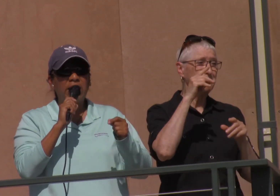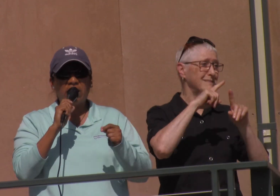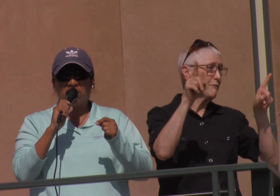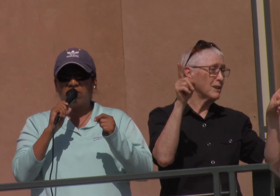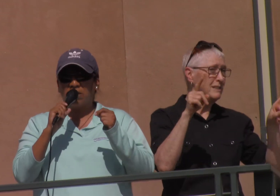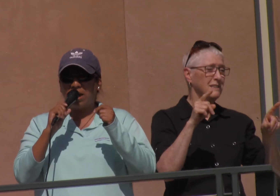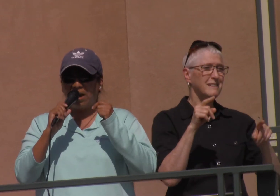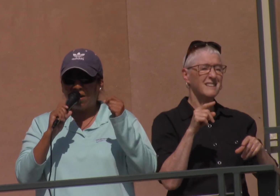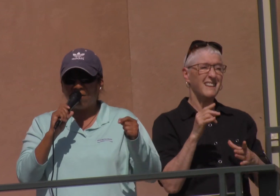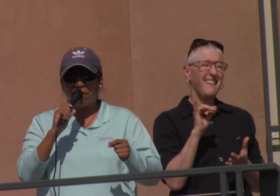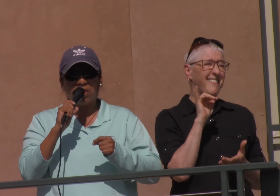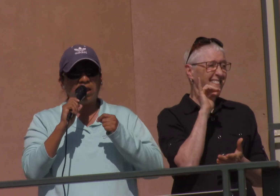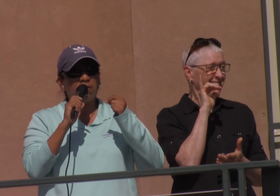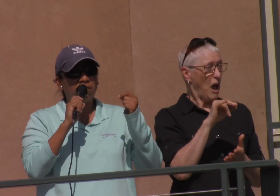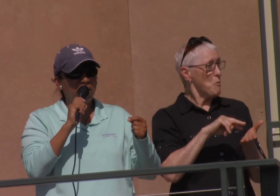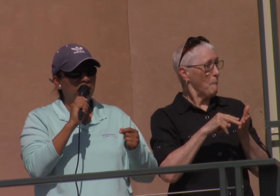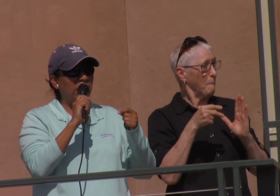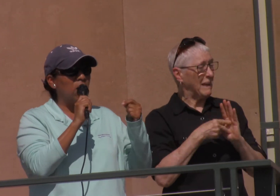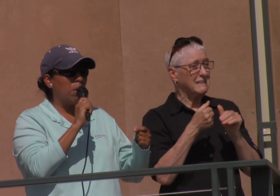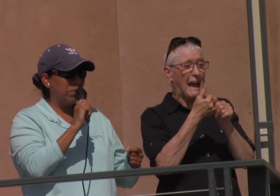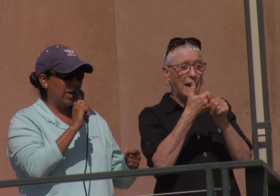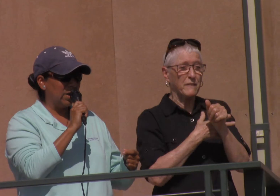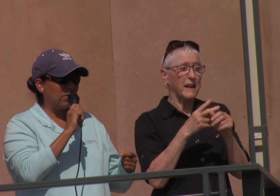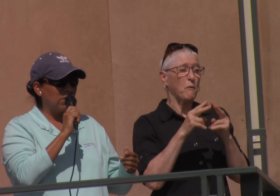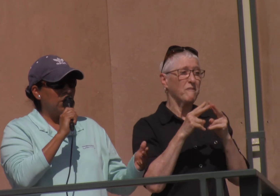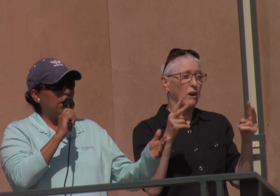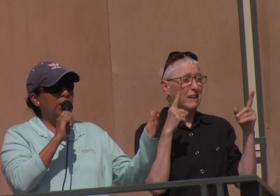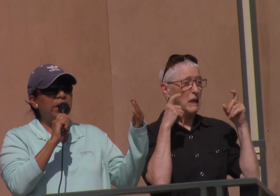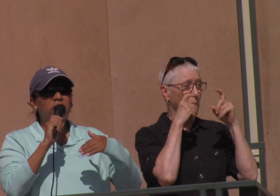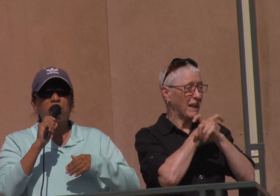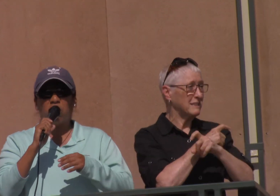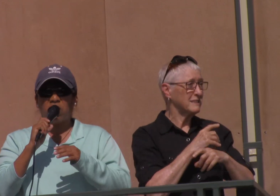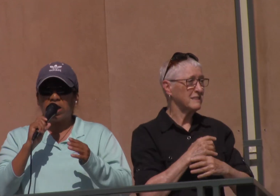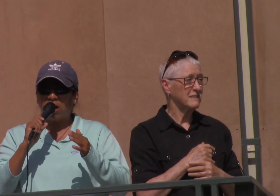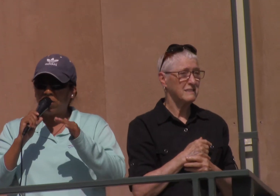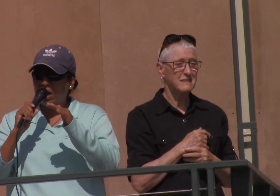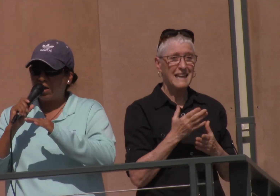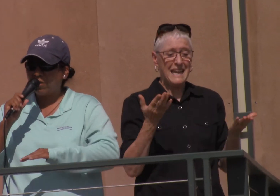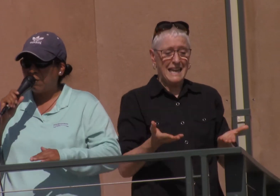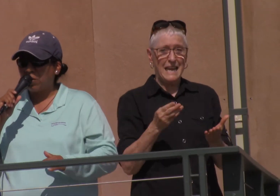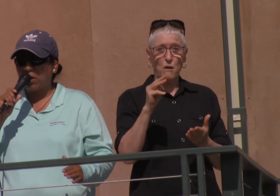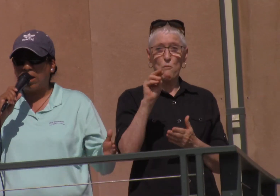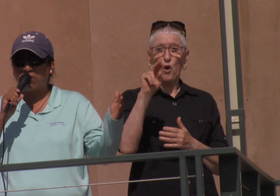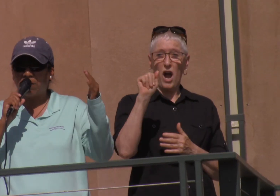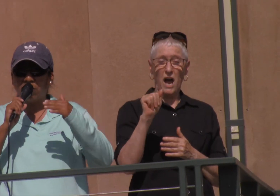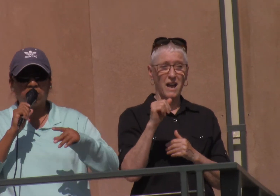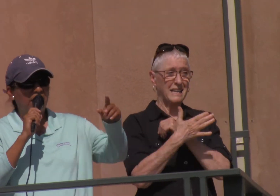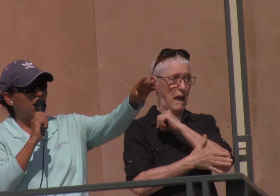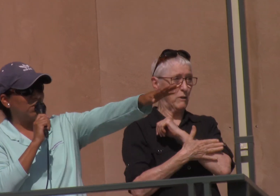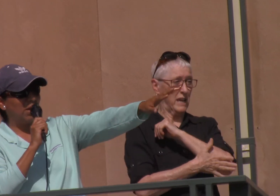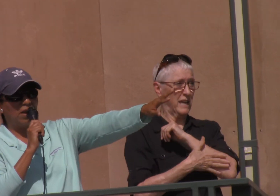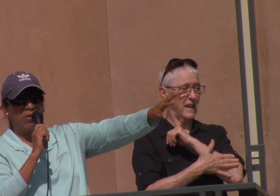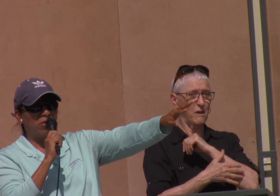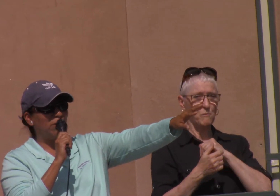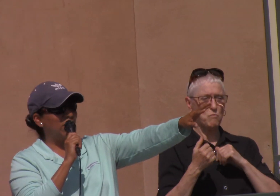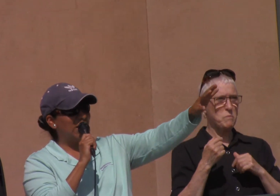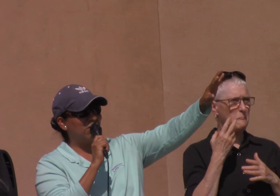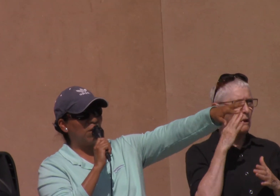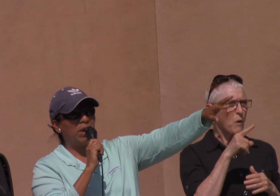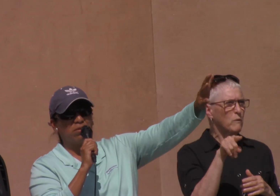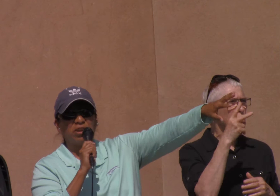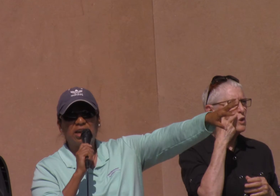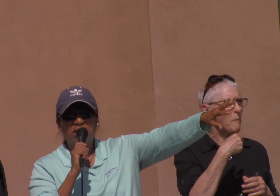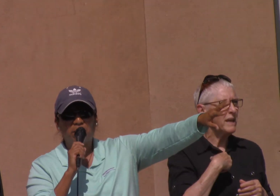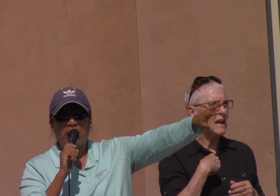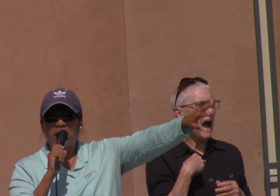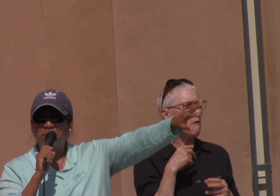which makes everything very complex. And here in Mora County, as I've looked at, I don't know if you guys saw